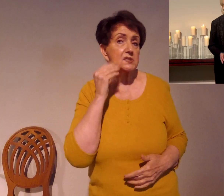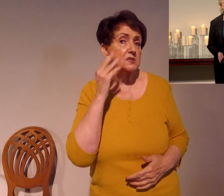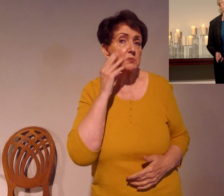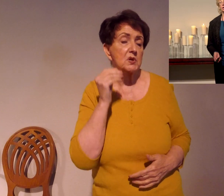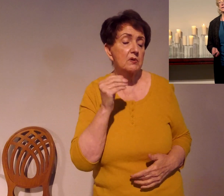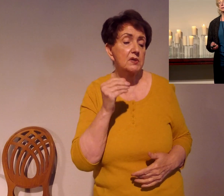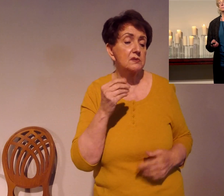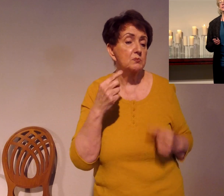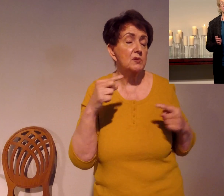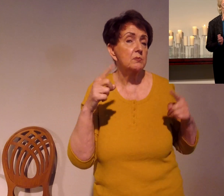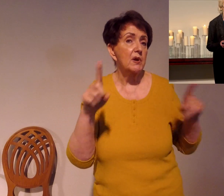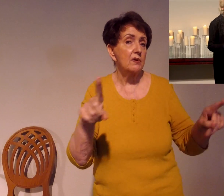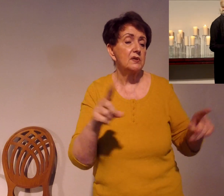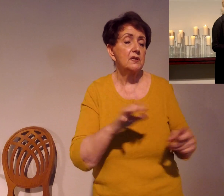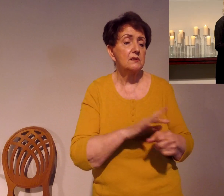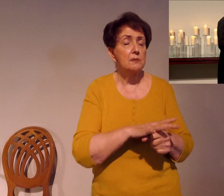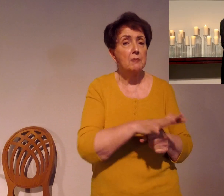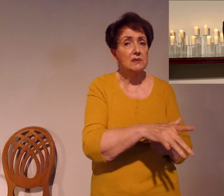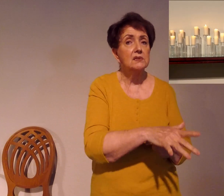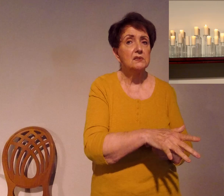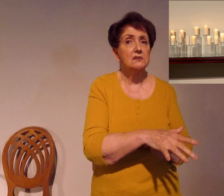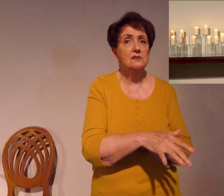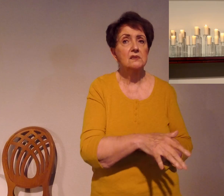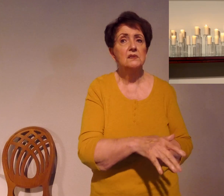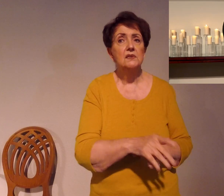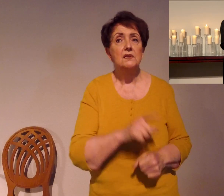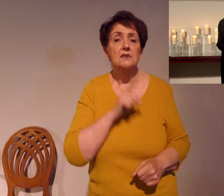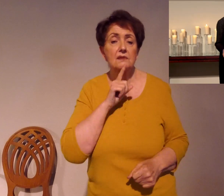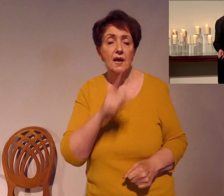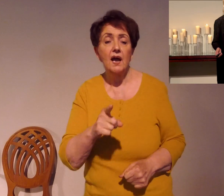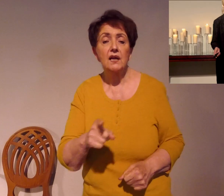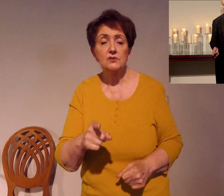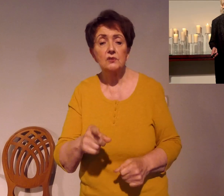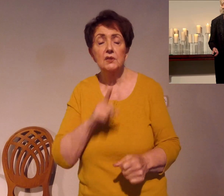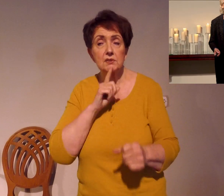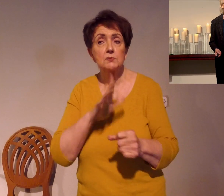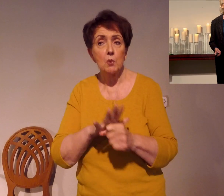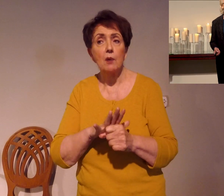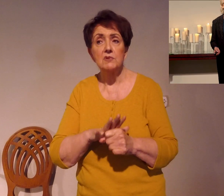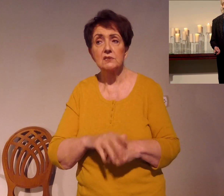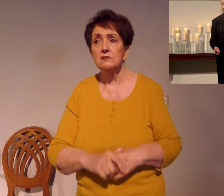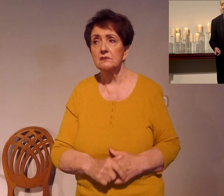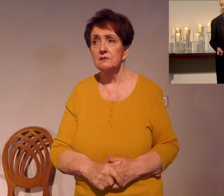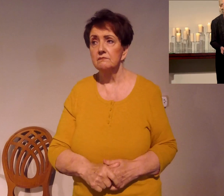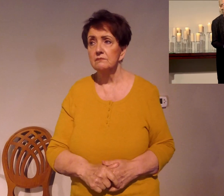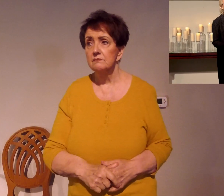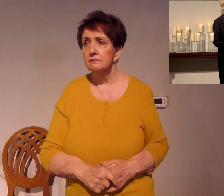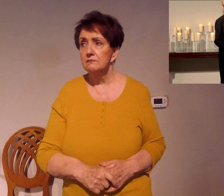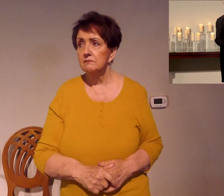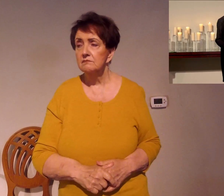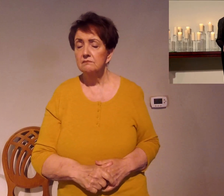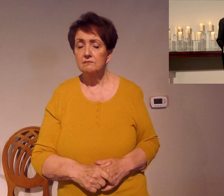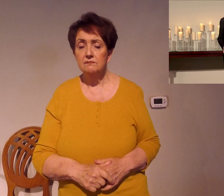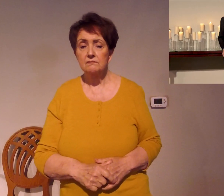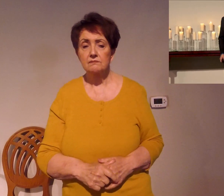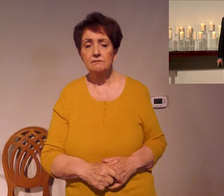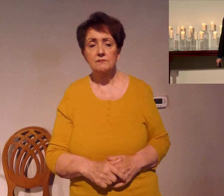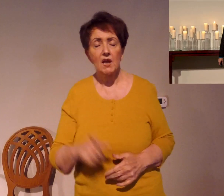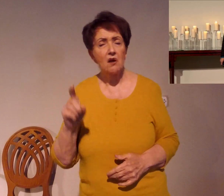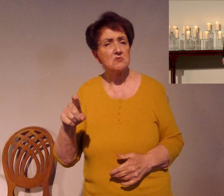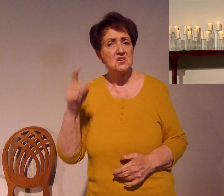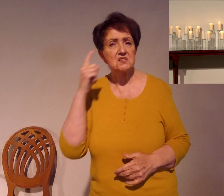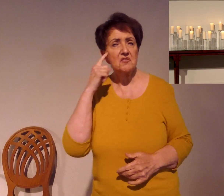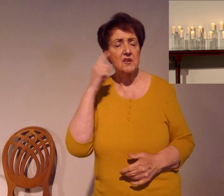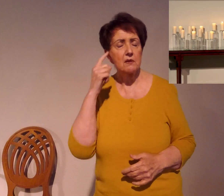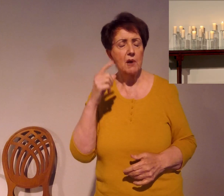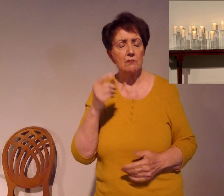kind of prosperity and abundance that actually is promised to us. I don't need to think about money. Spirit